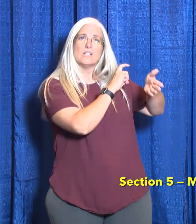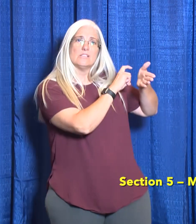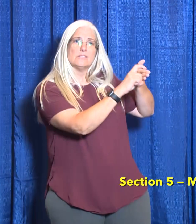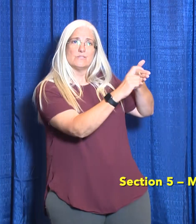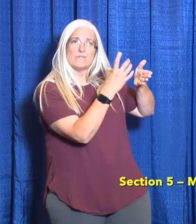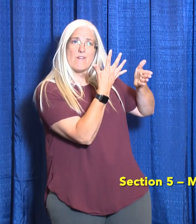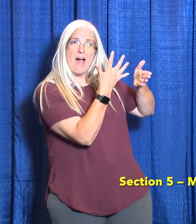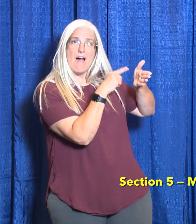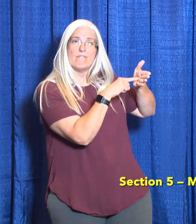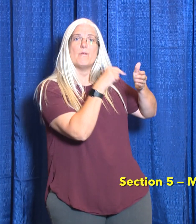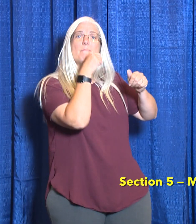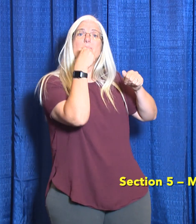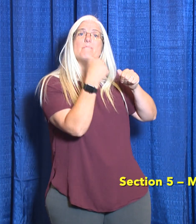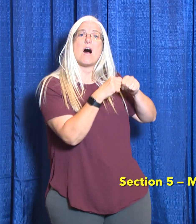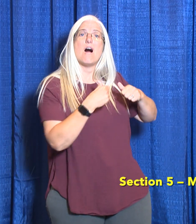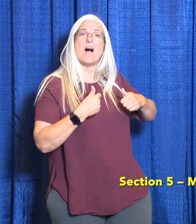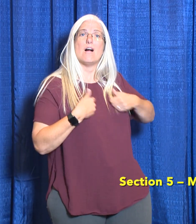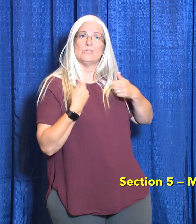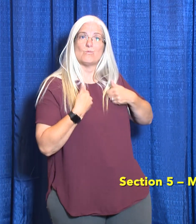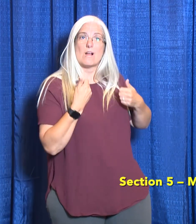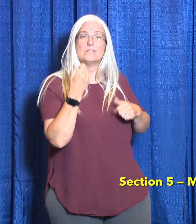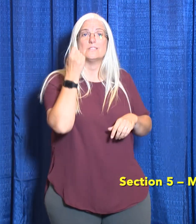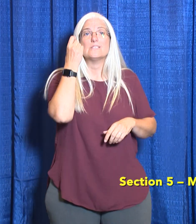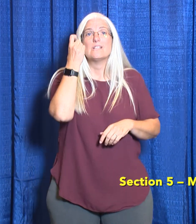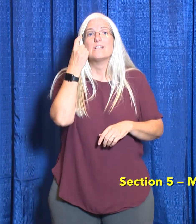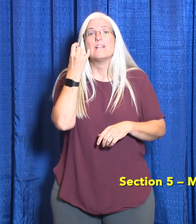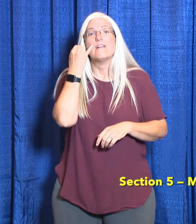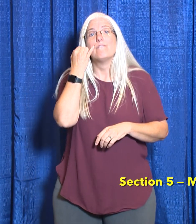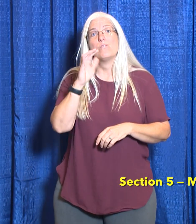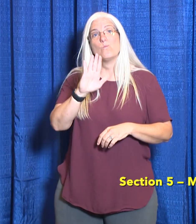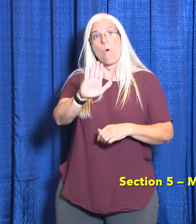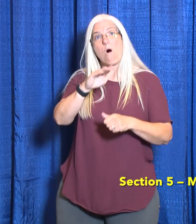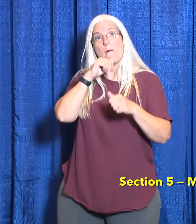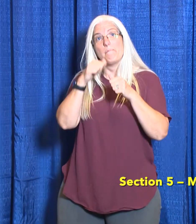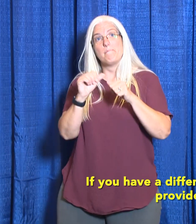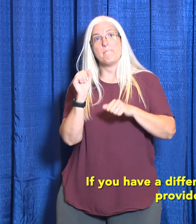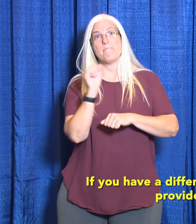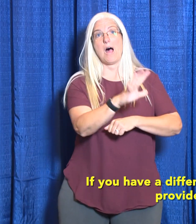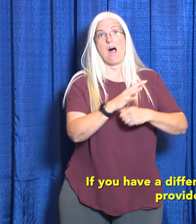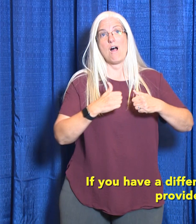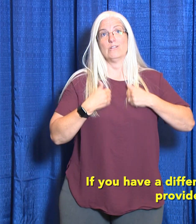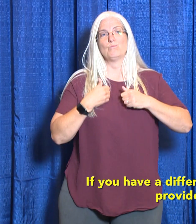Section 5. Mailing address. If you have a different mailing address, provide it here.